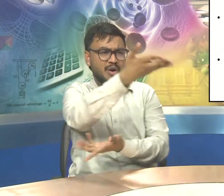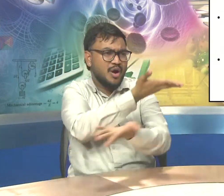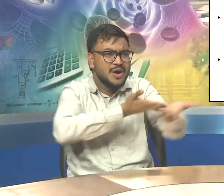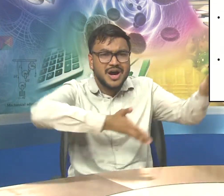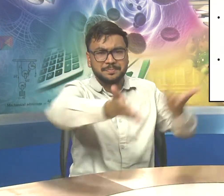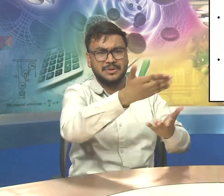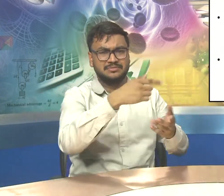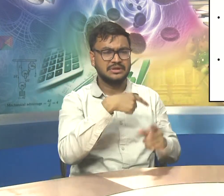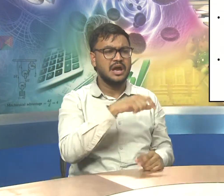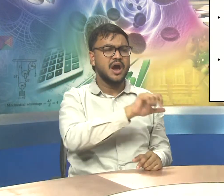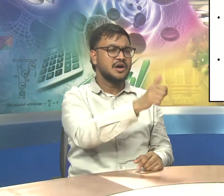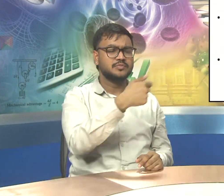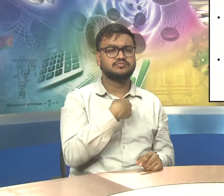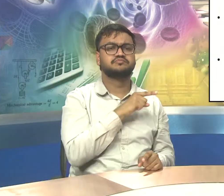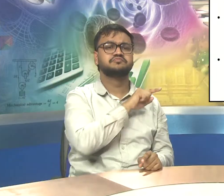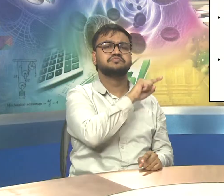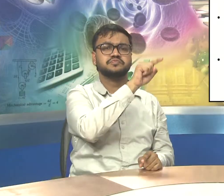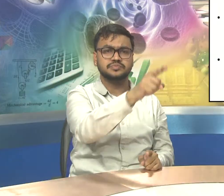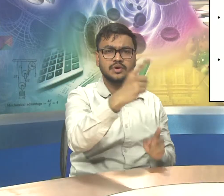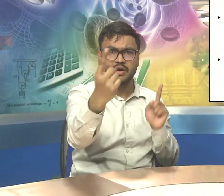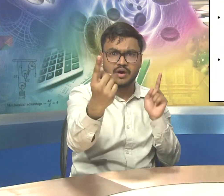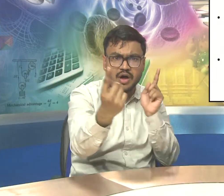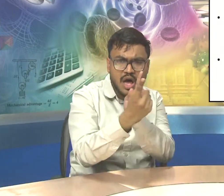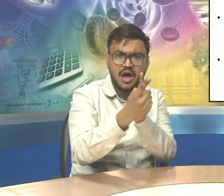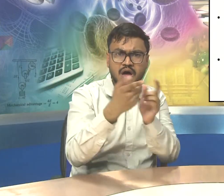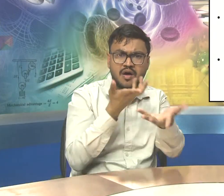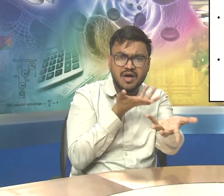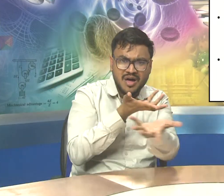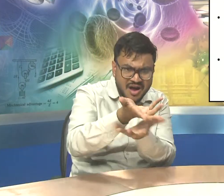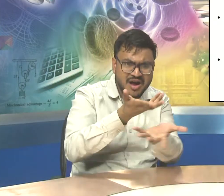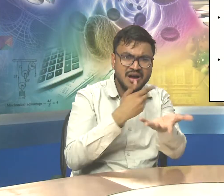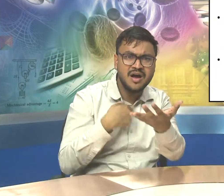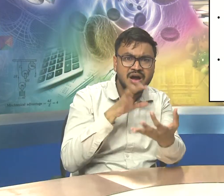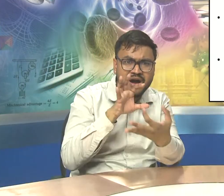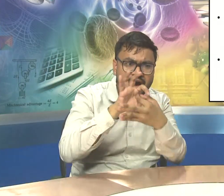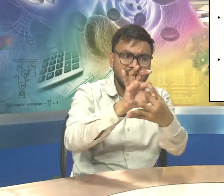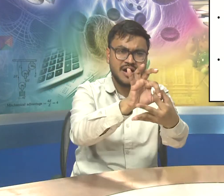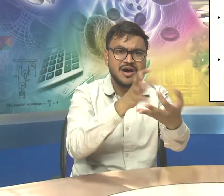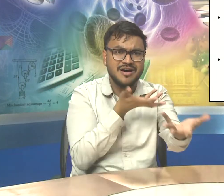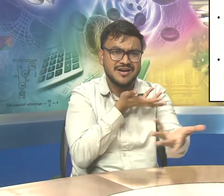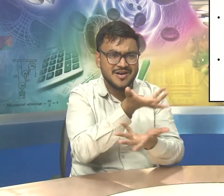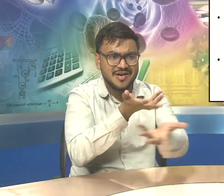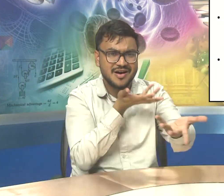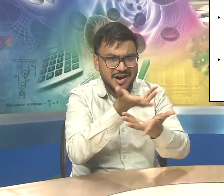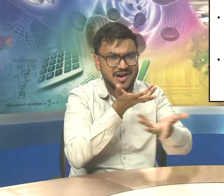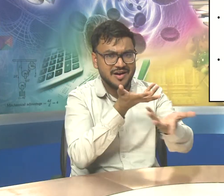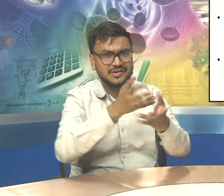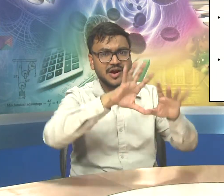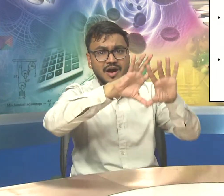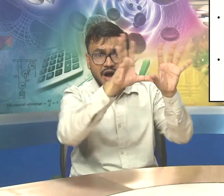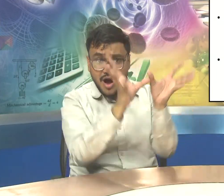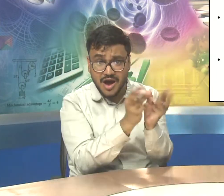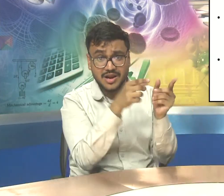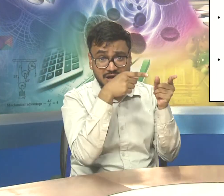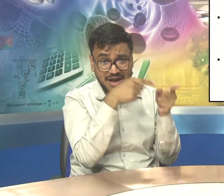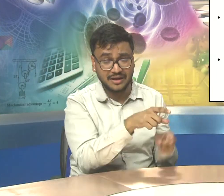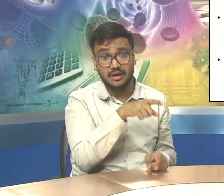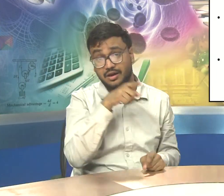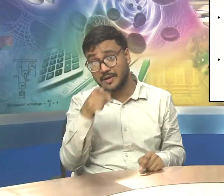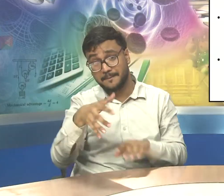The aim is not to give information but to manage our relationship with each